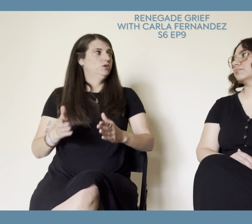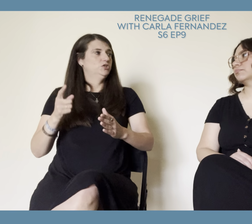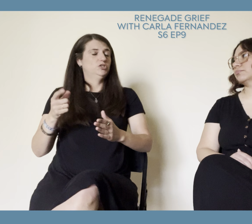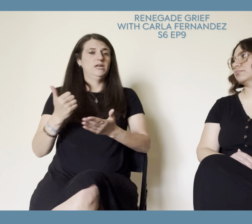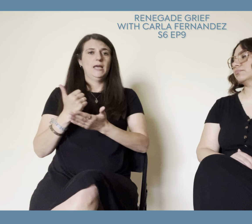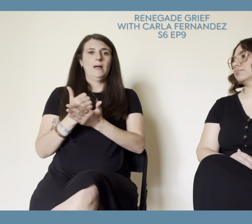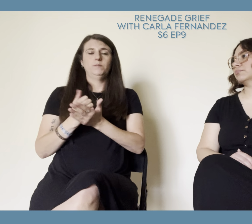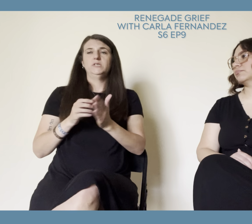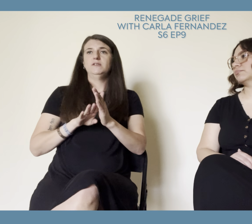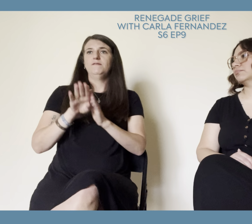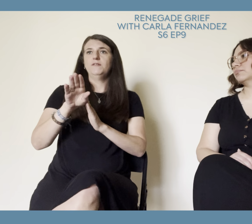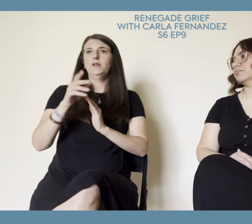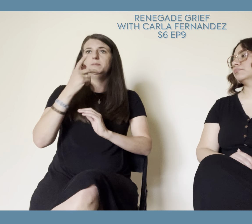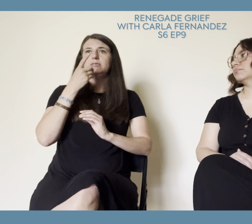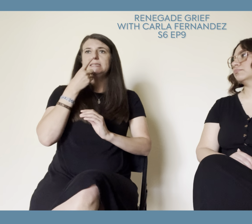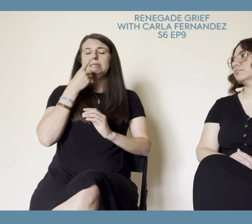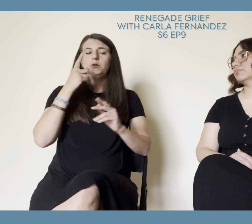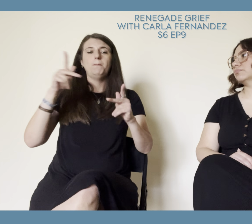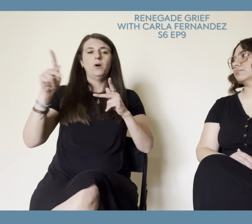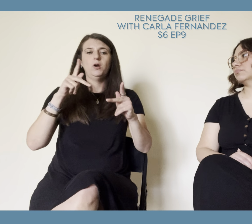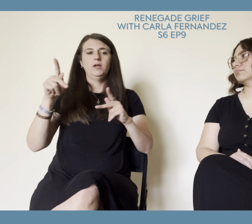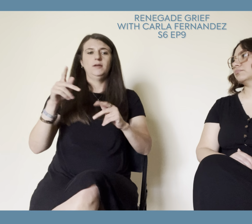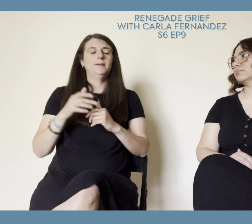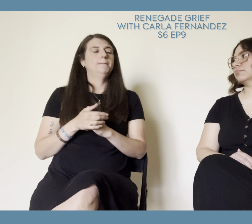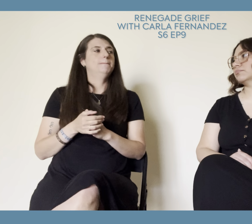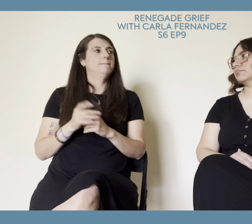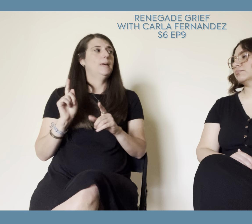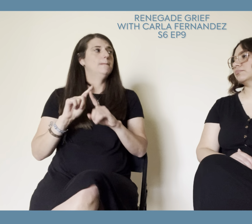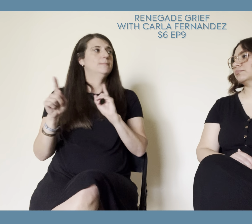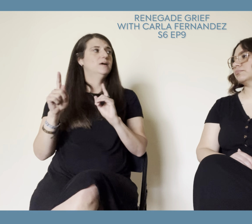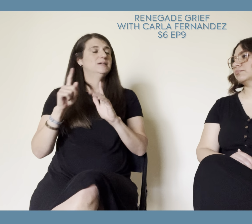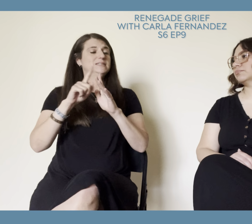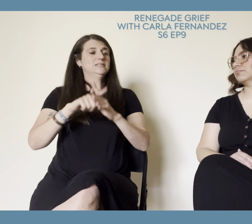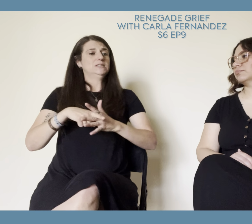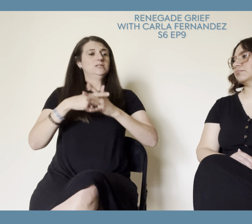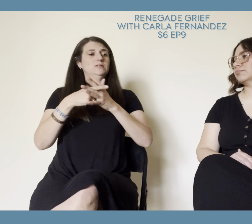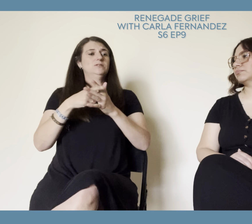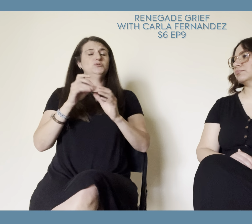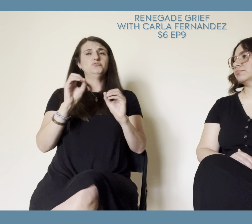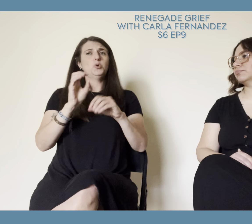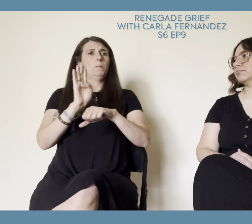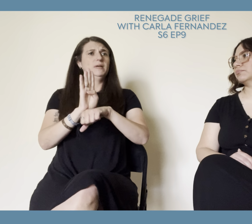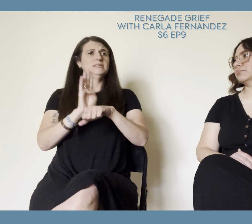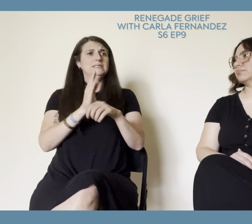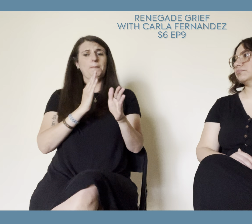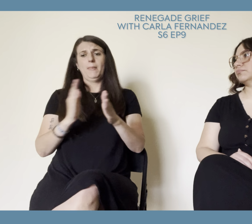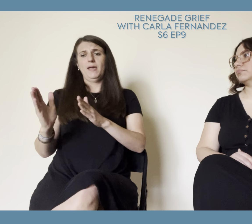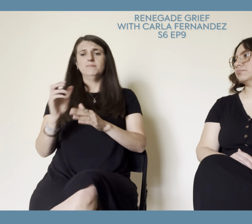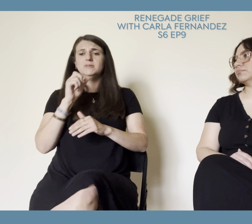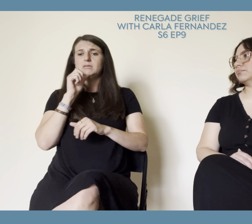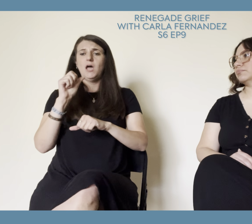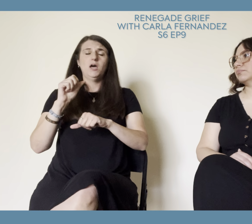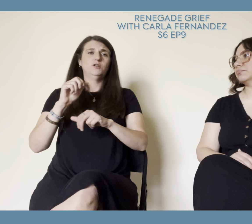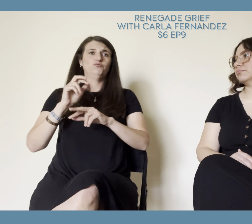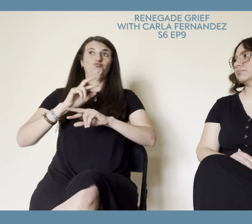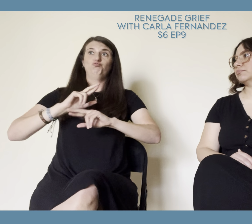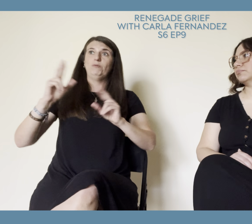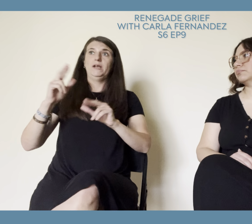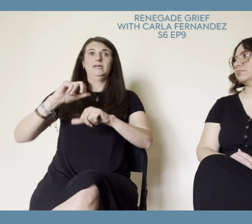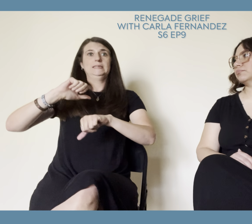nationwide movement that it is today. But at the beginning, we weren't like, there was no business plan. We were not setting out to start a 501c3. We were